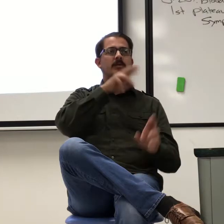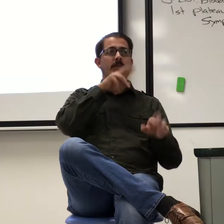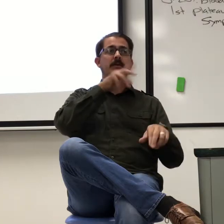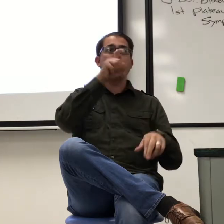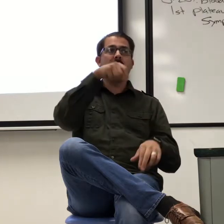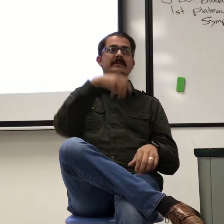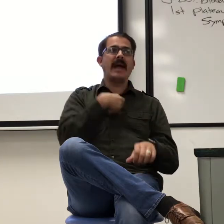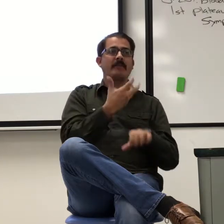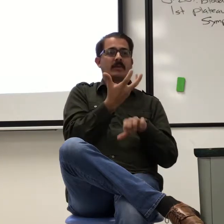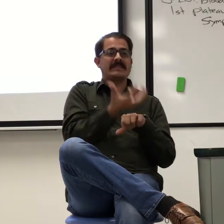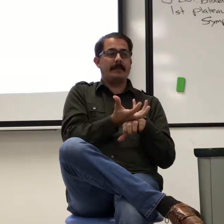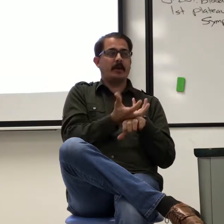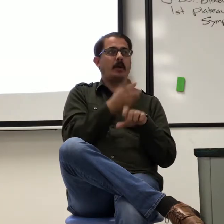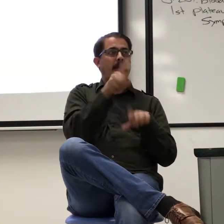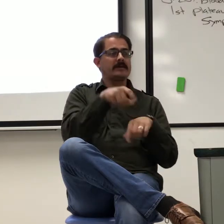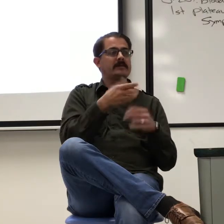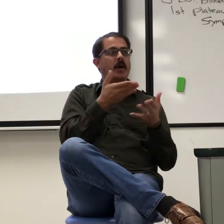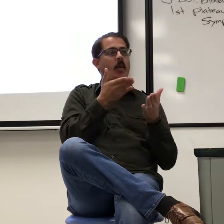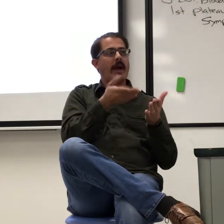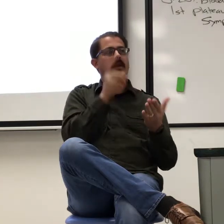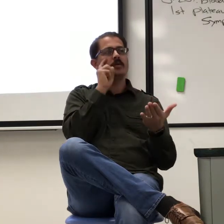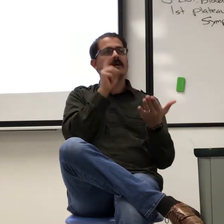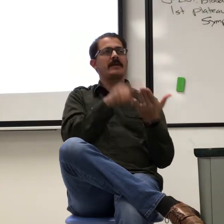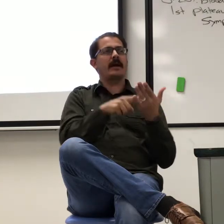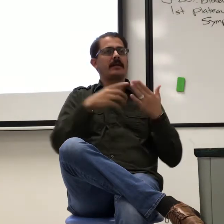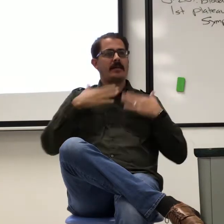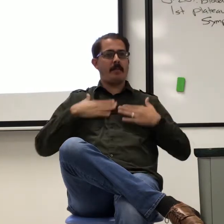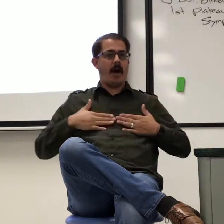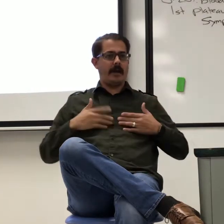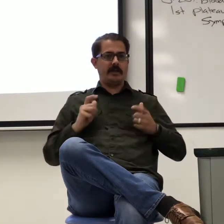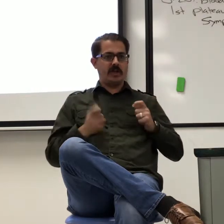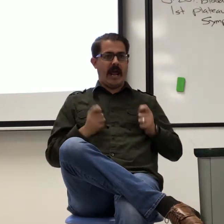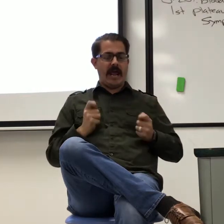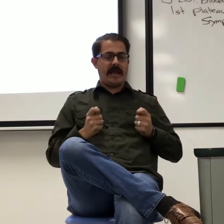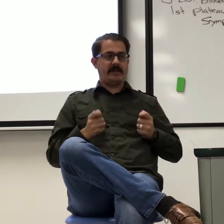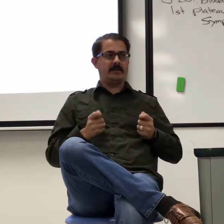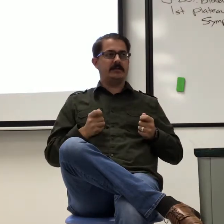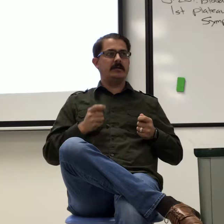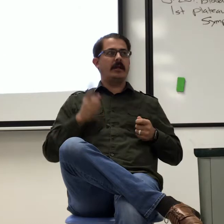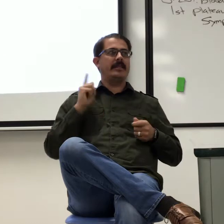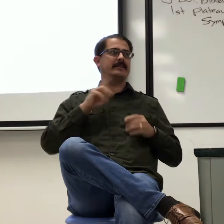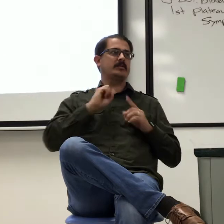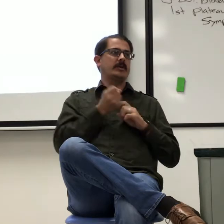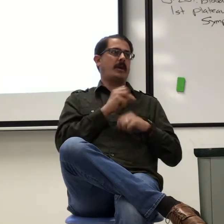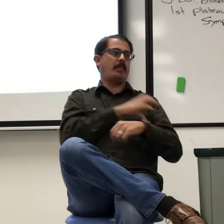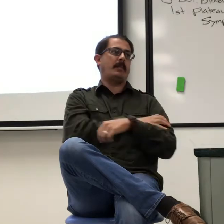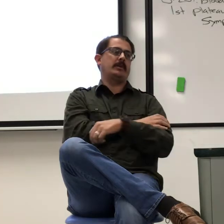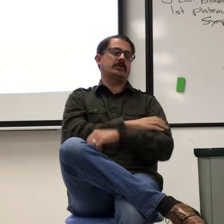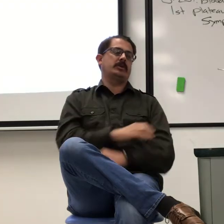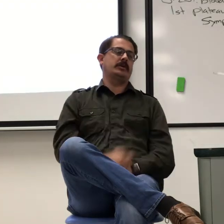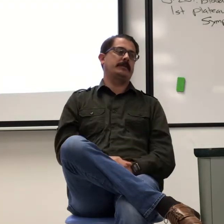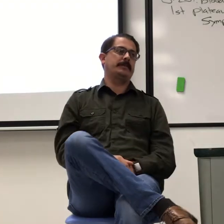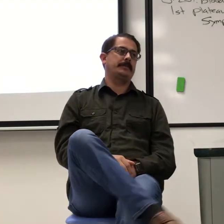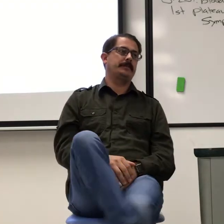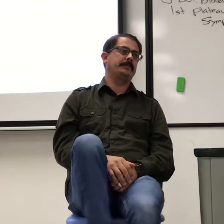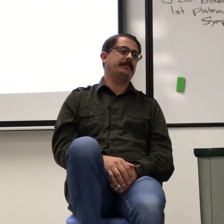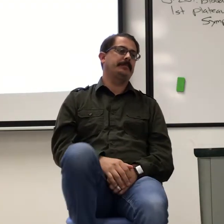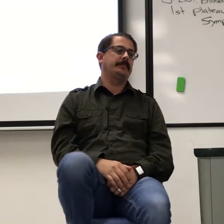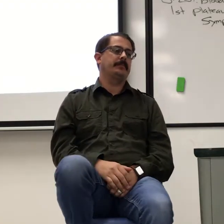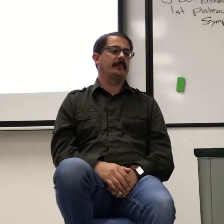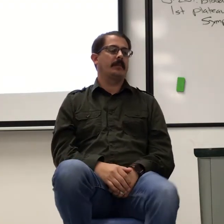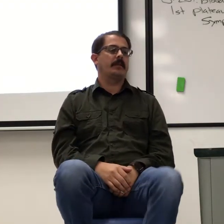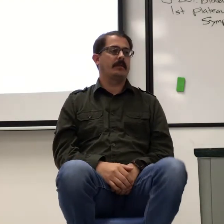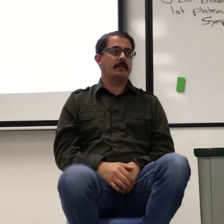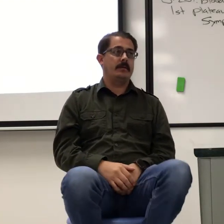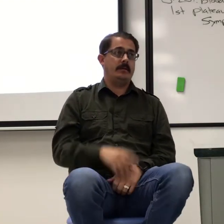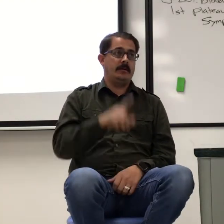receptor, a mechanism to detect the body, the change in the body, in this case blood pressure. You must have, you